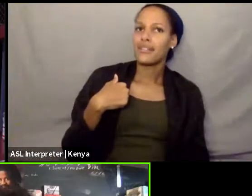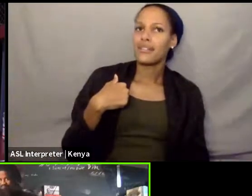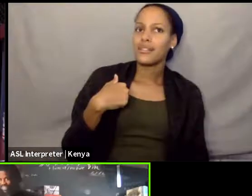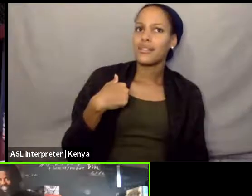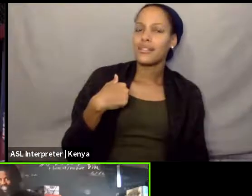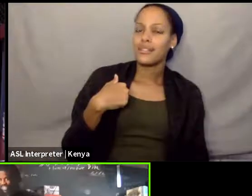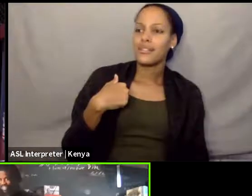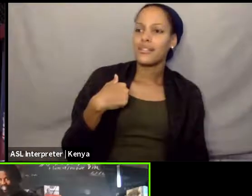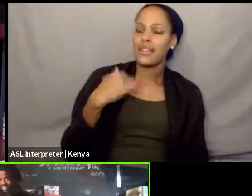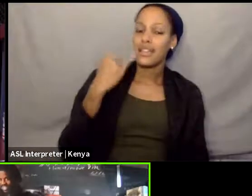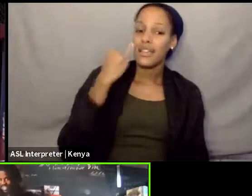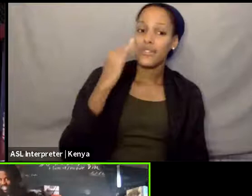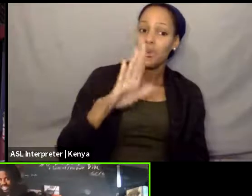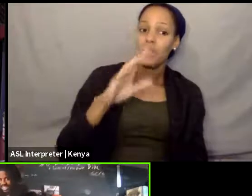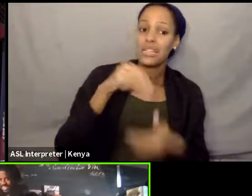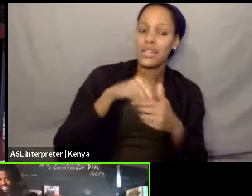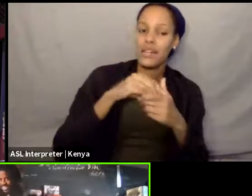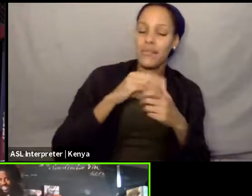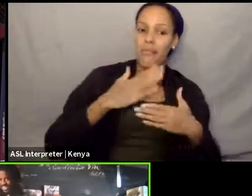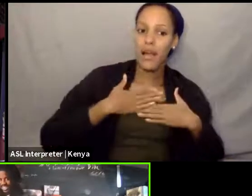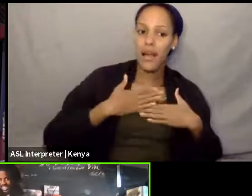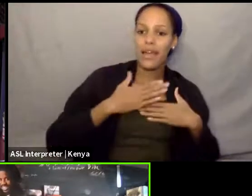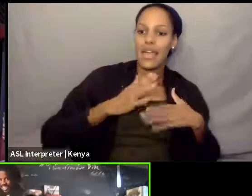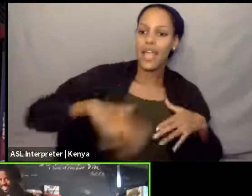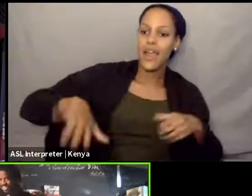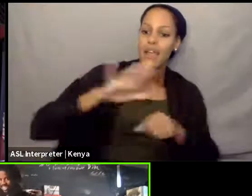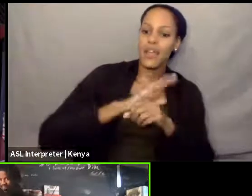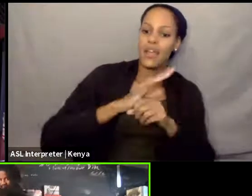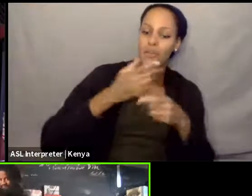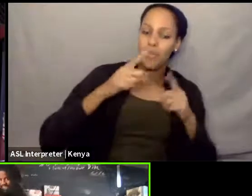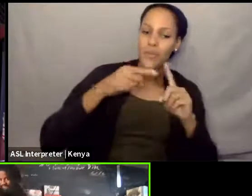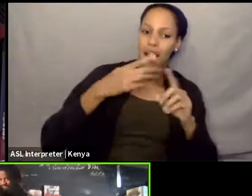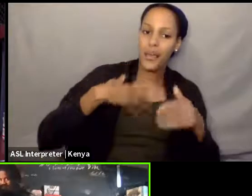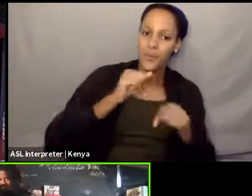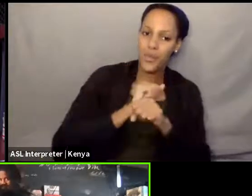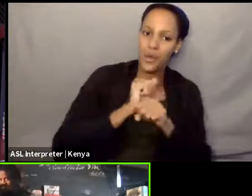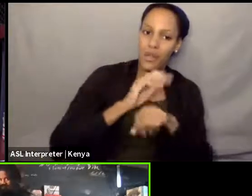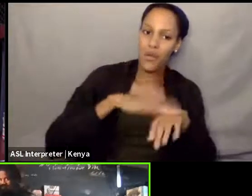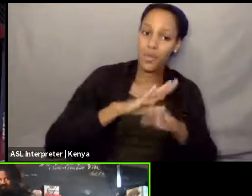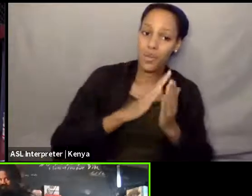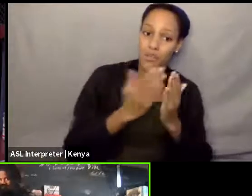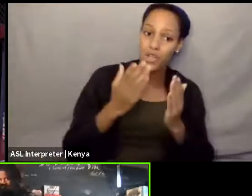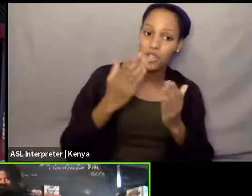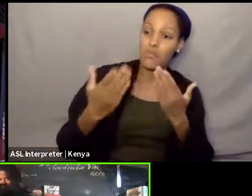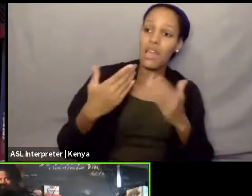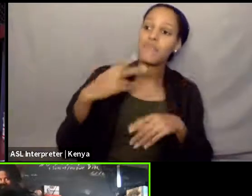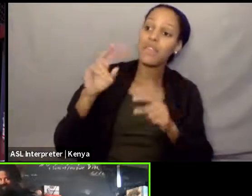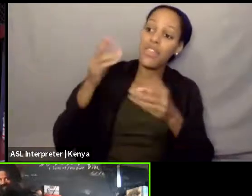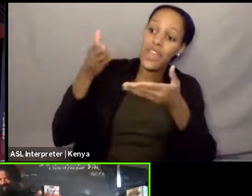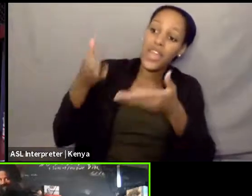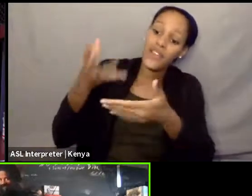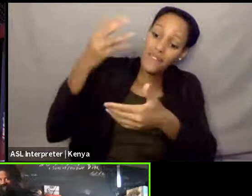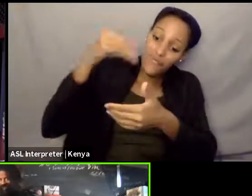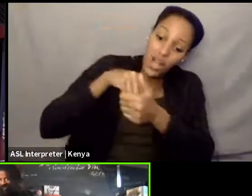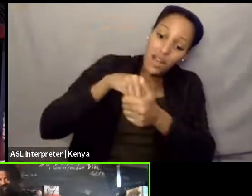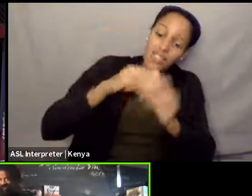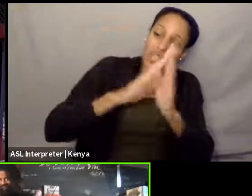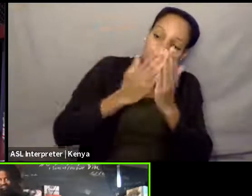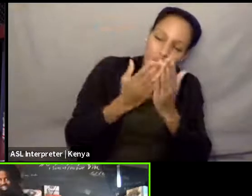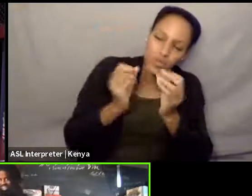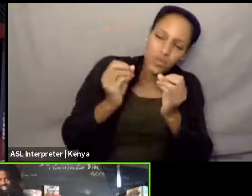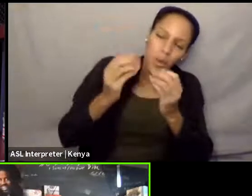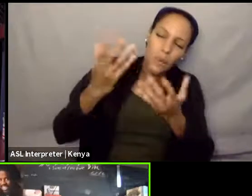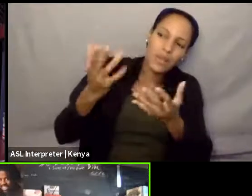if you're in my proximity while I'm working on a book, you very well may be subjected to some sentences, and it's